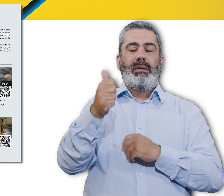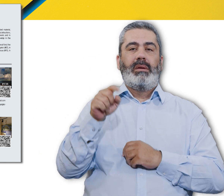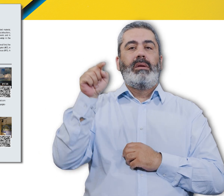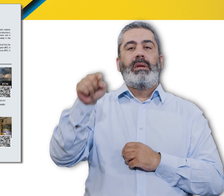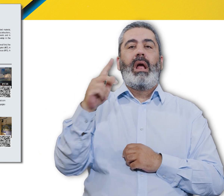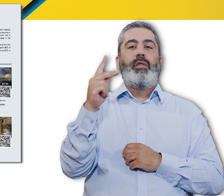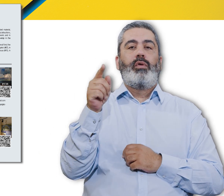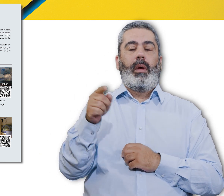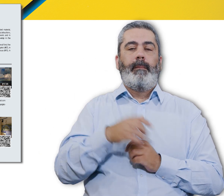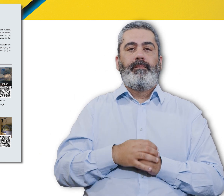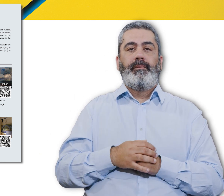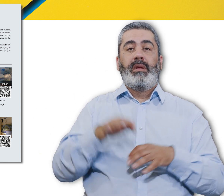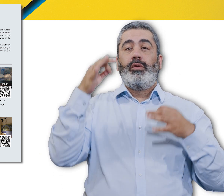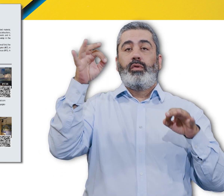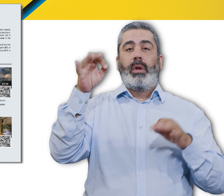26530